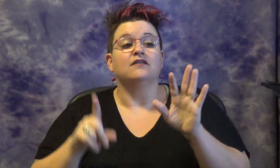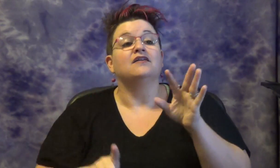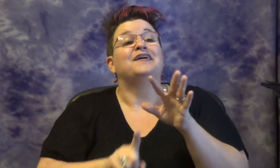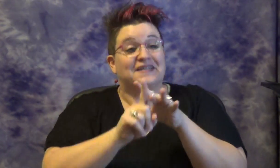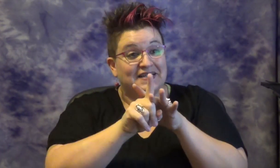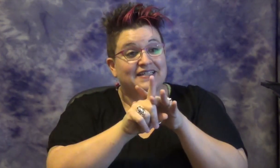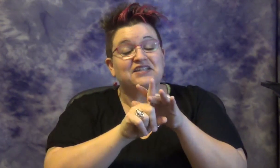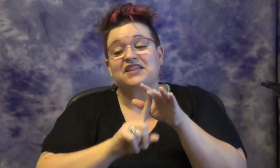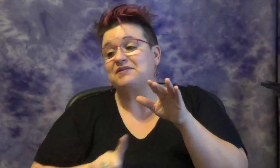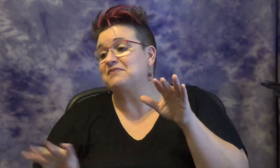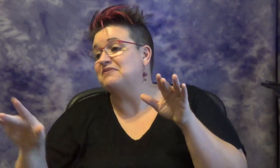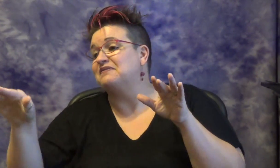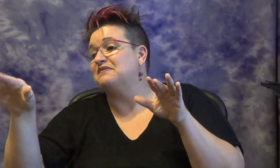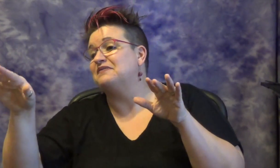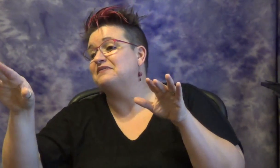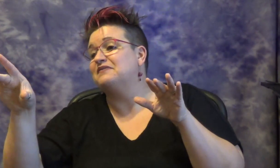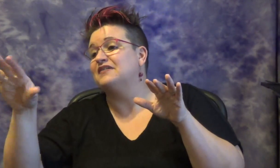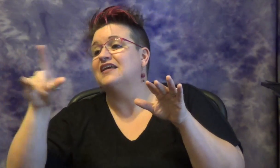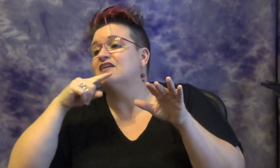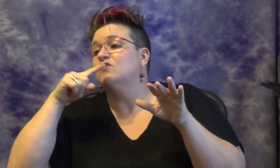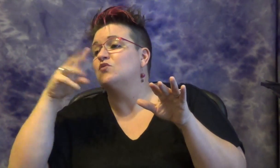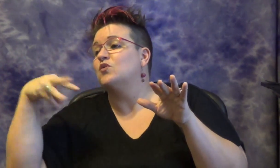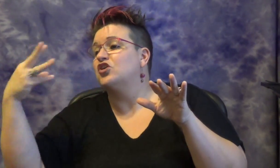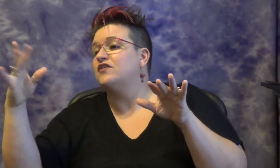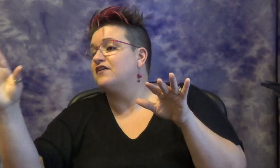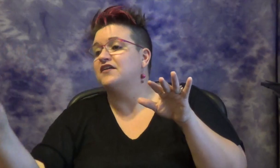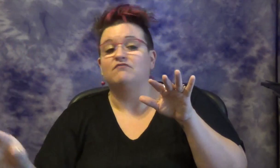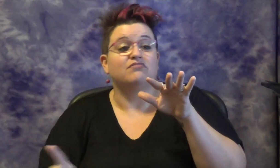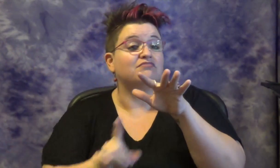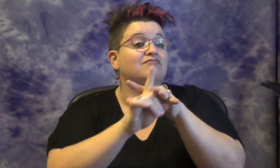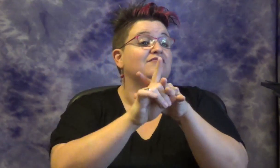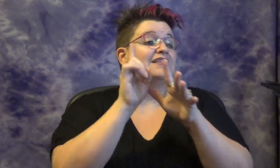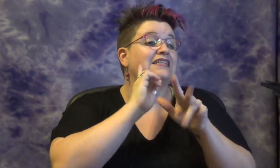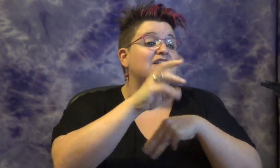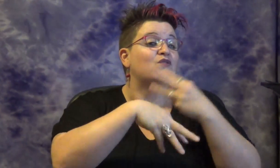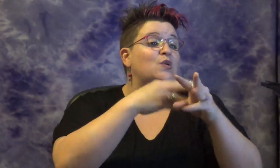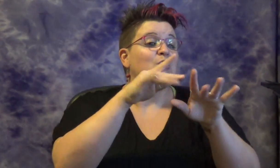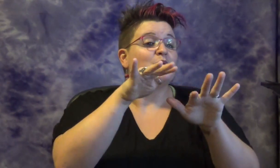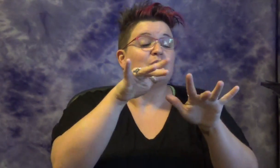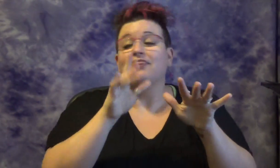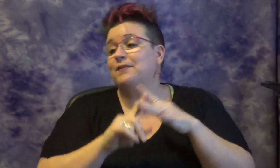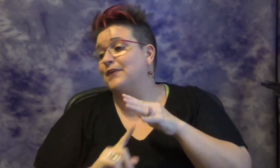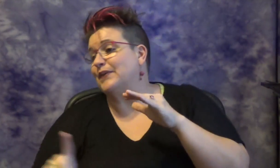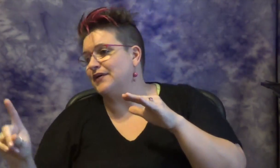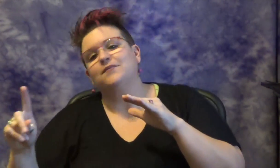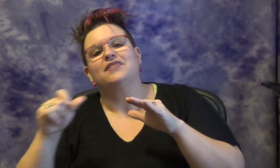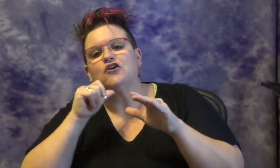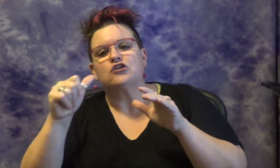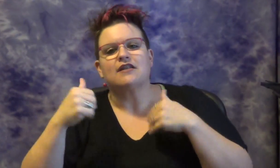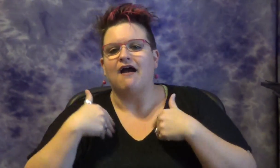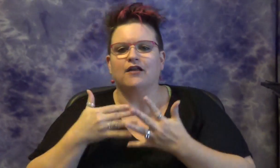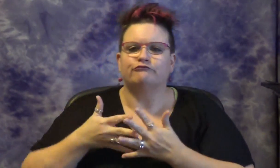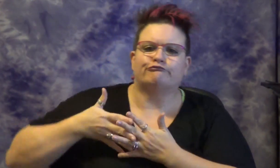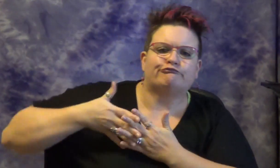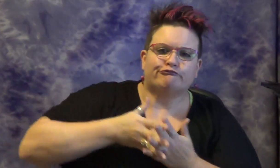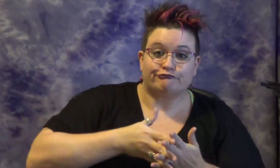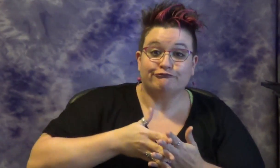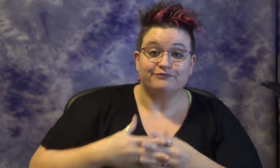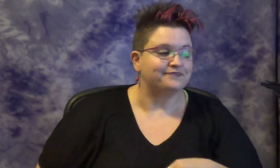and ideals of the hearing world. They might, come into the deaf world once in a while, but they are not